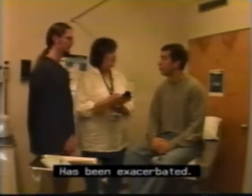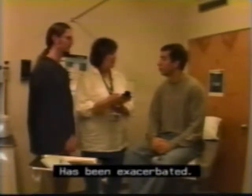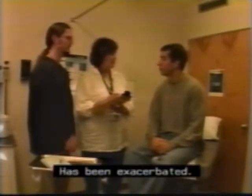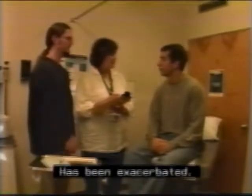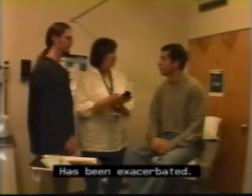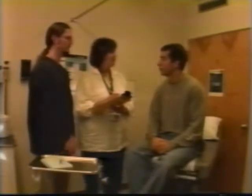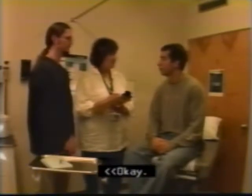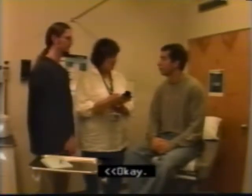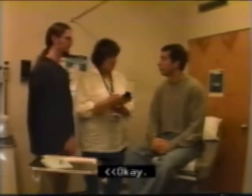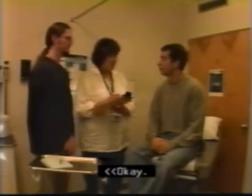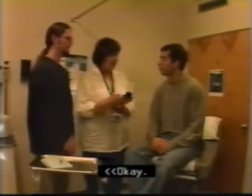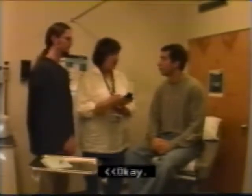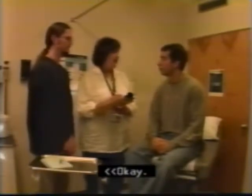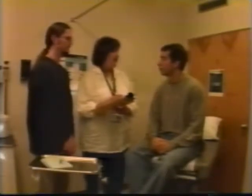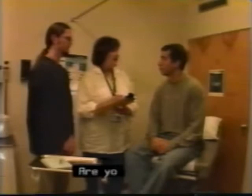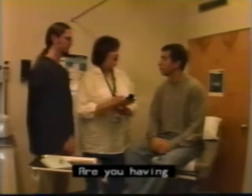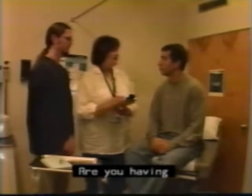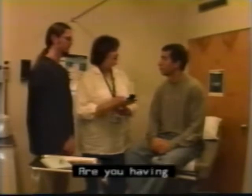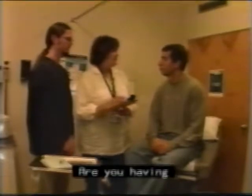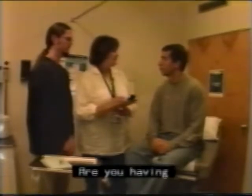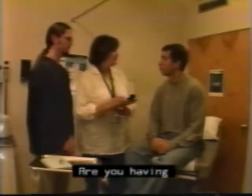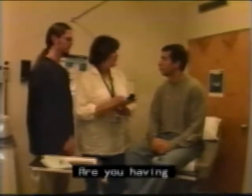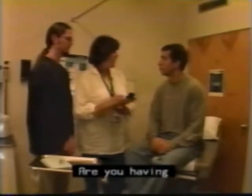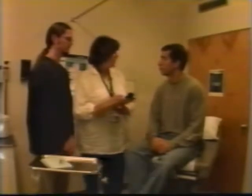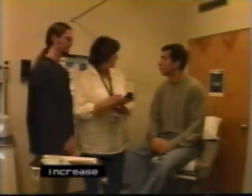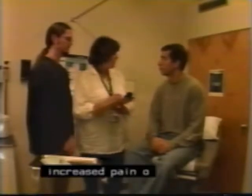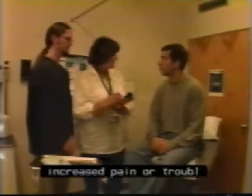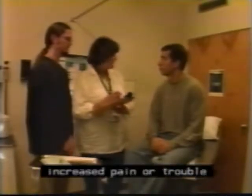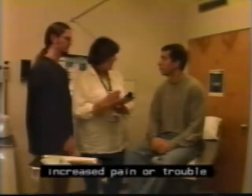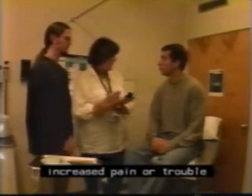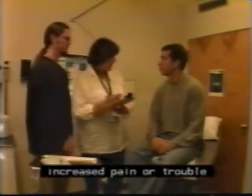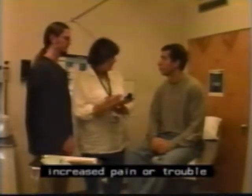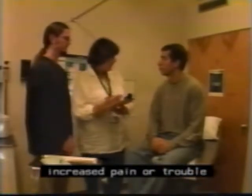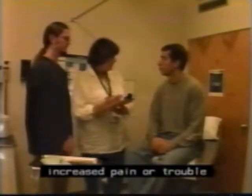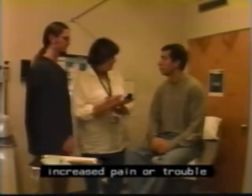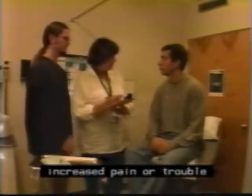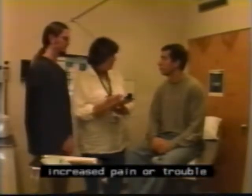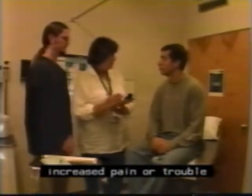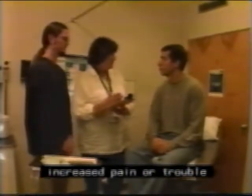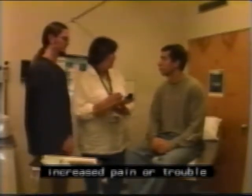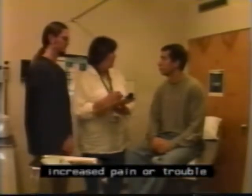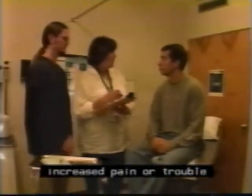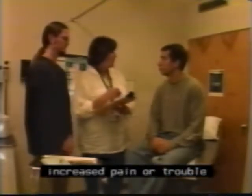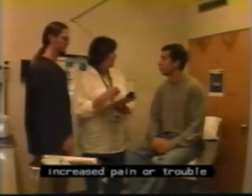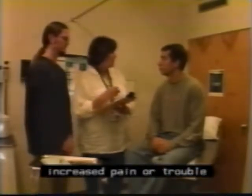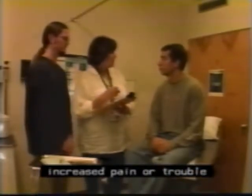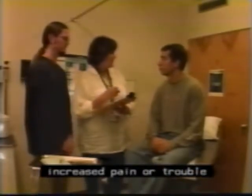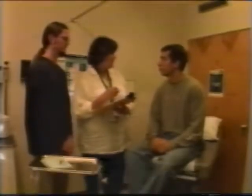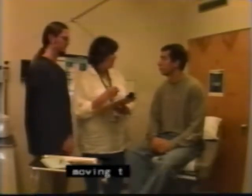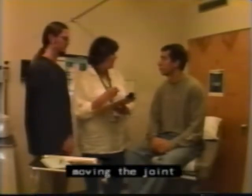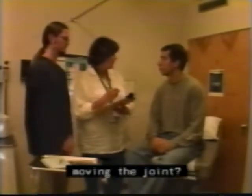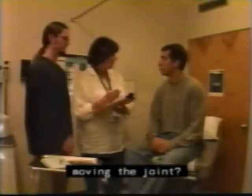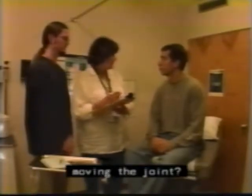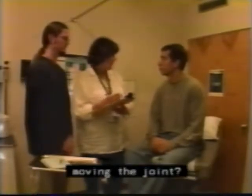been exacerbated. Okay, and so are you having increased pain or trouble moving the